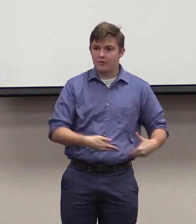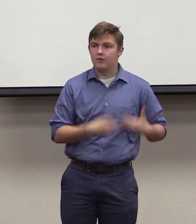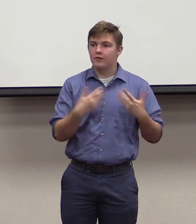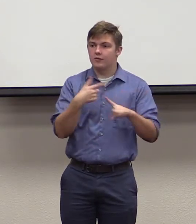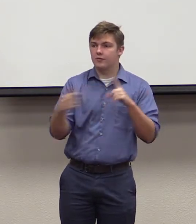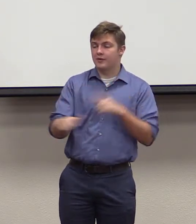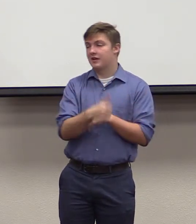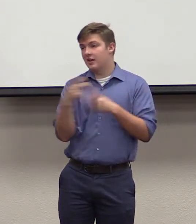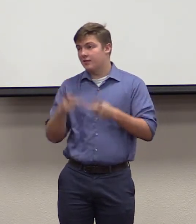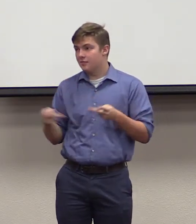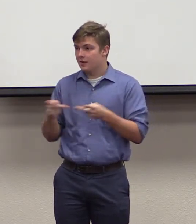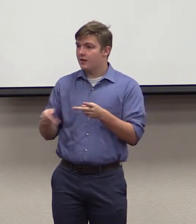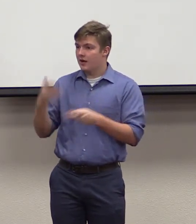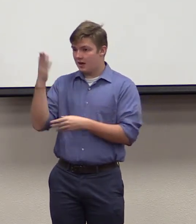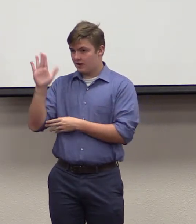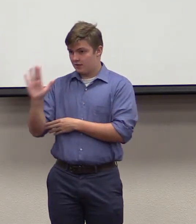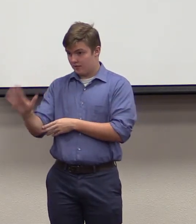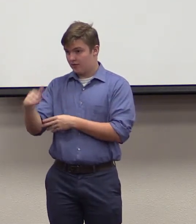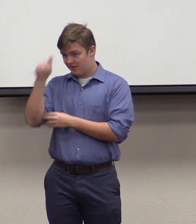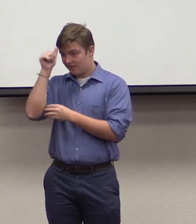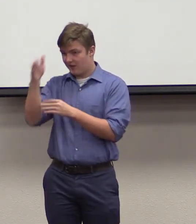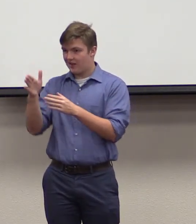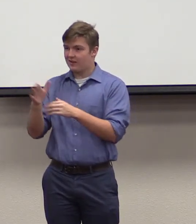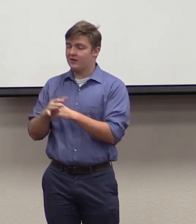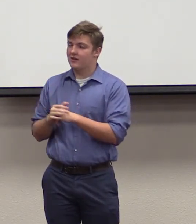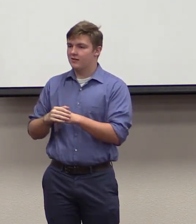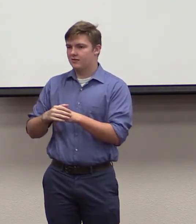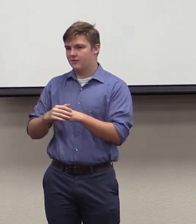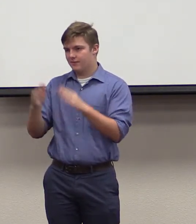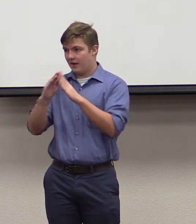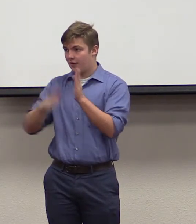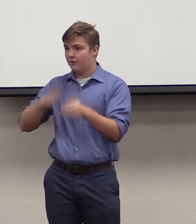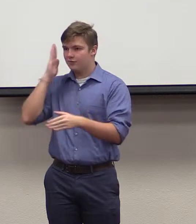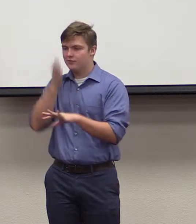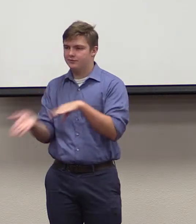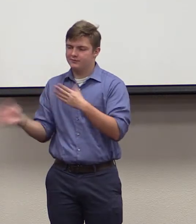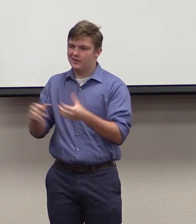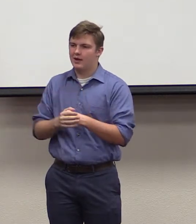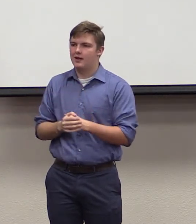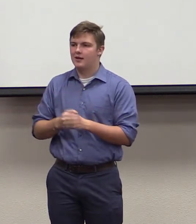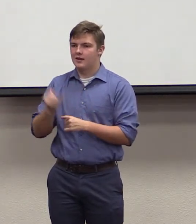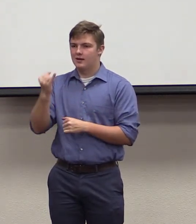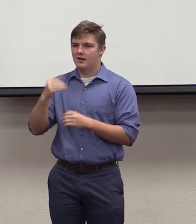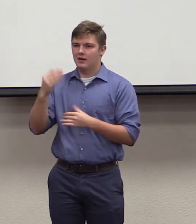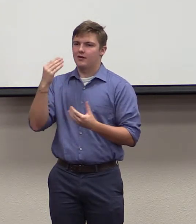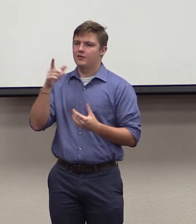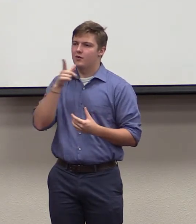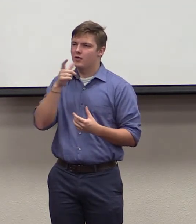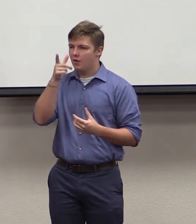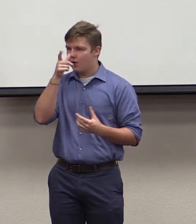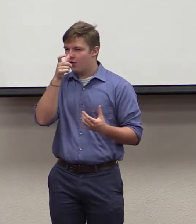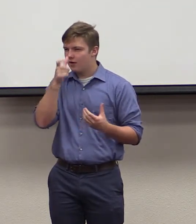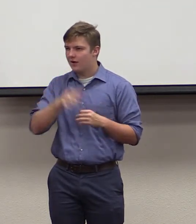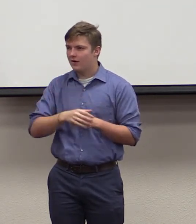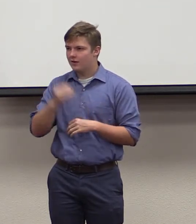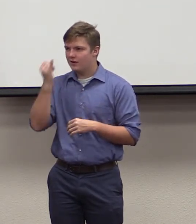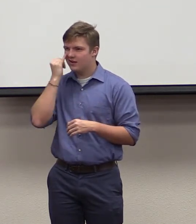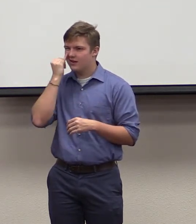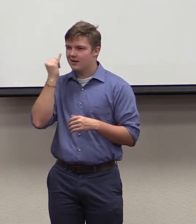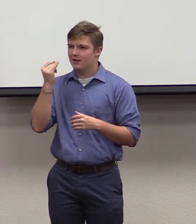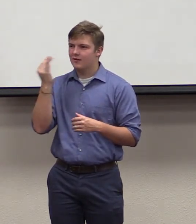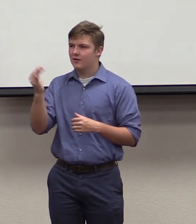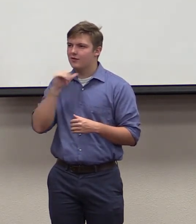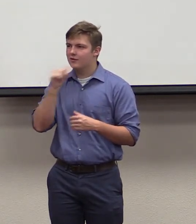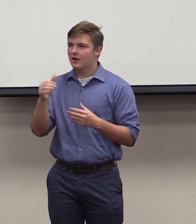you and your father's house will perish. And who knows whether you have not attained royalty for such a time as